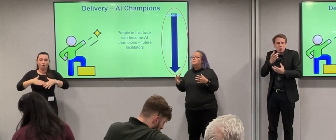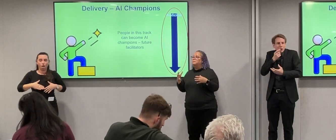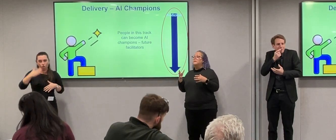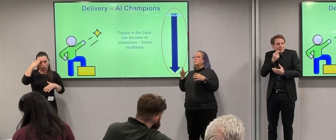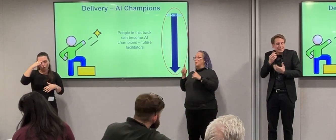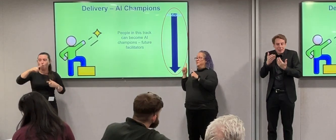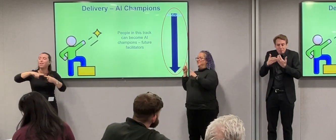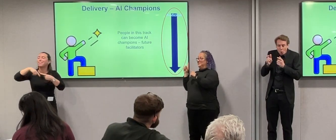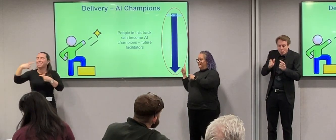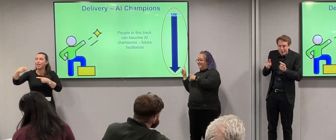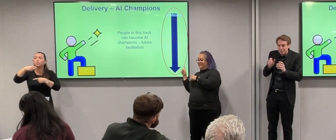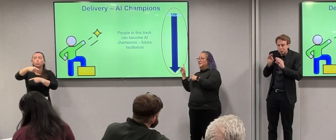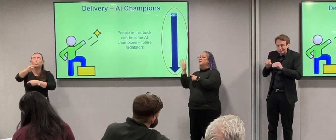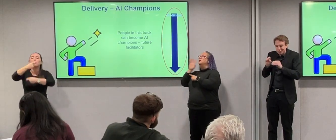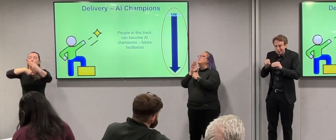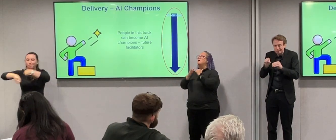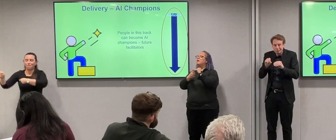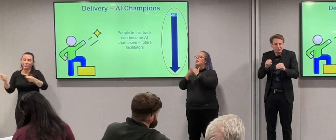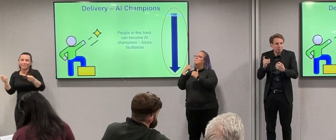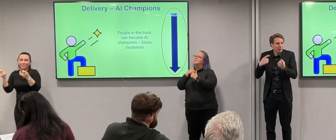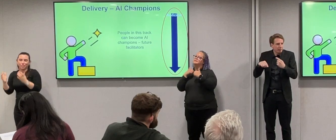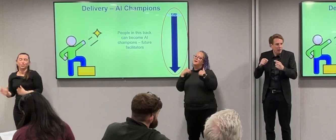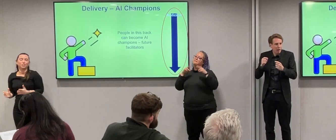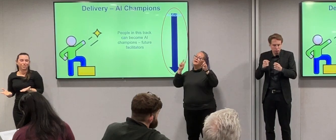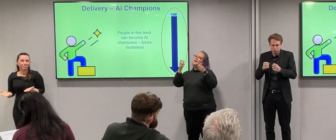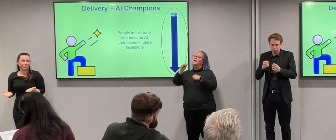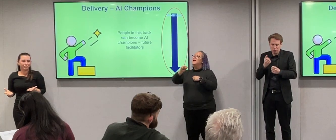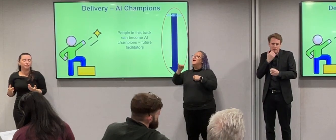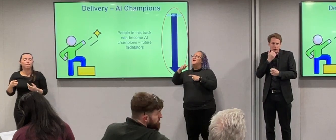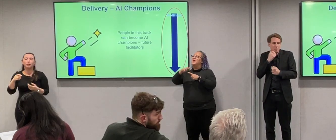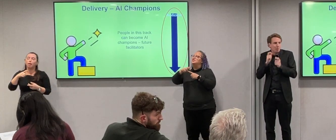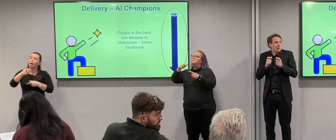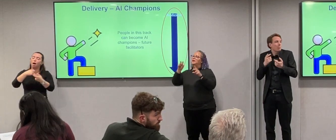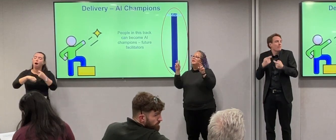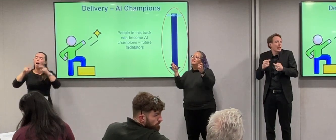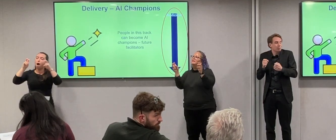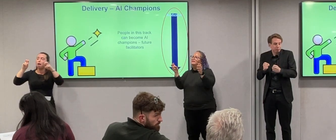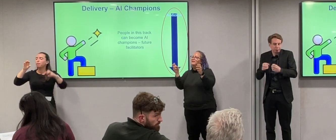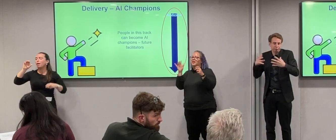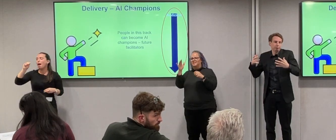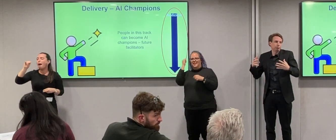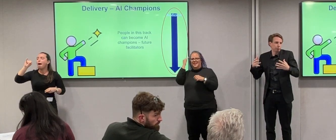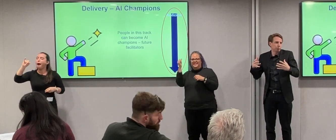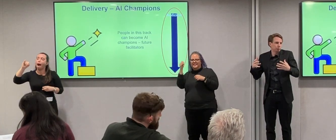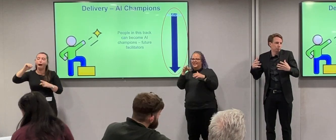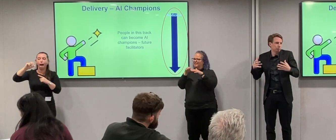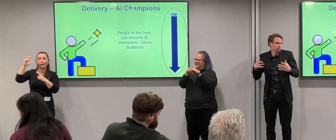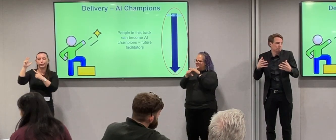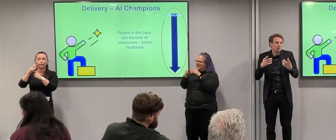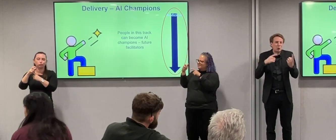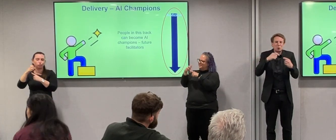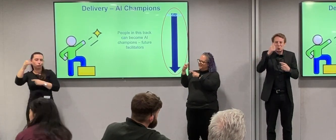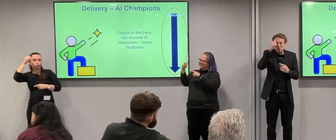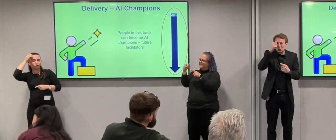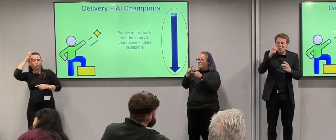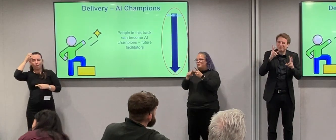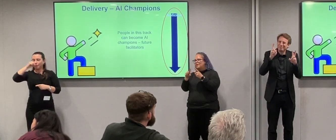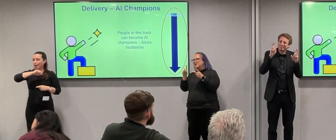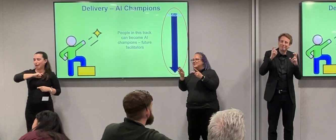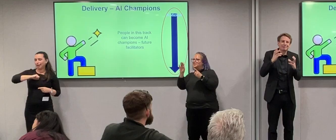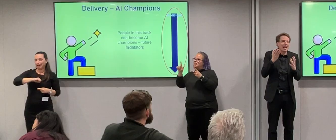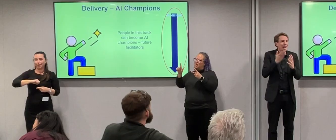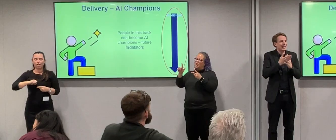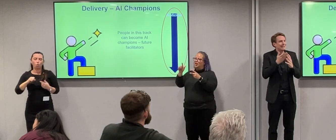towards a sort of AI champion model. Most people are probably familiar with the idea of sort of accessibility champions or digital